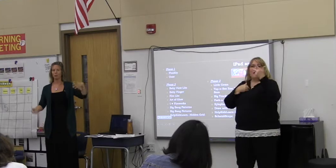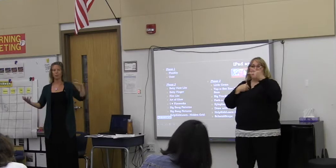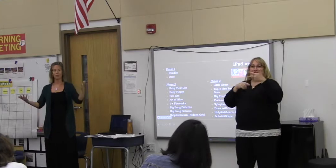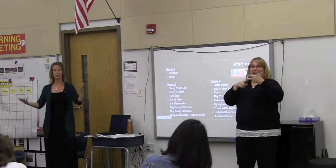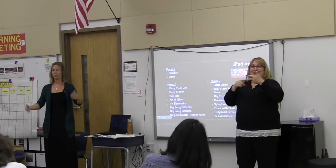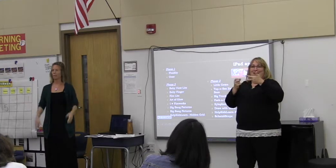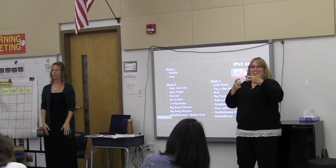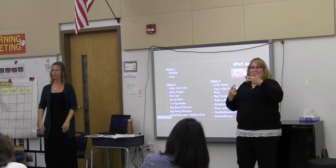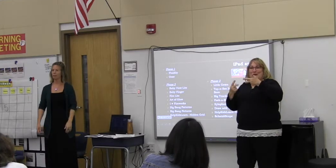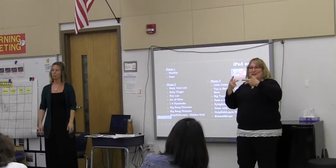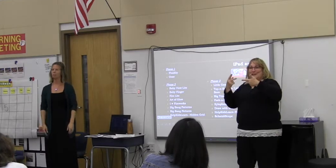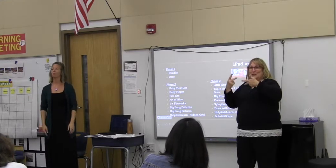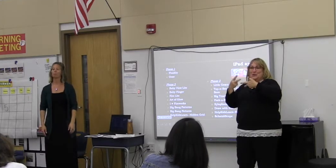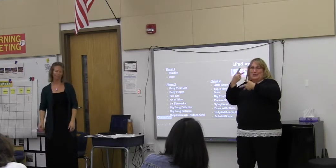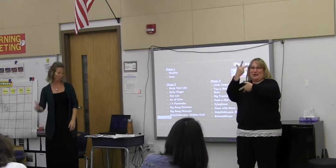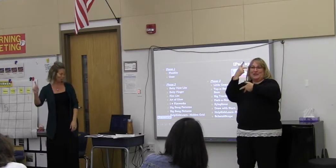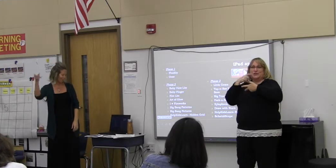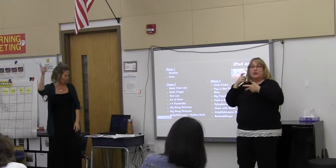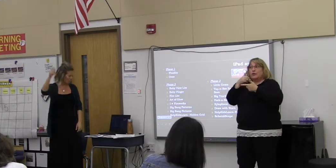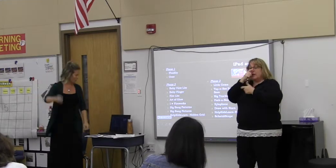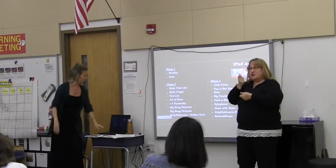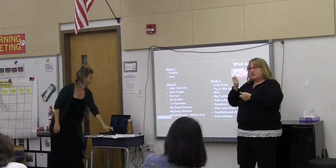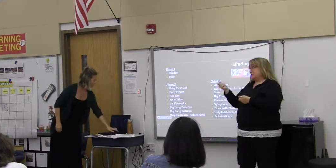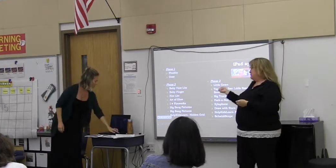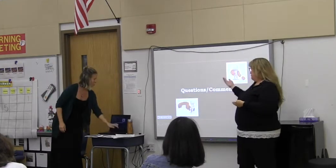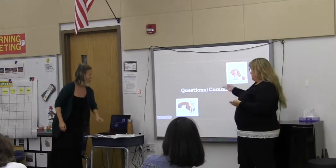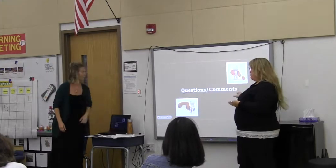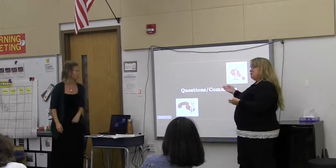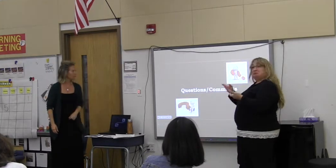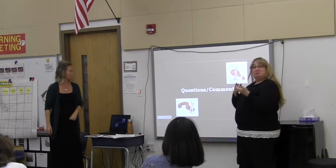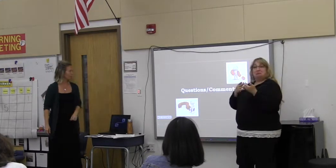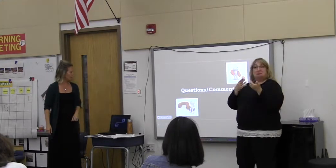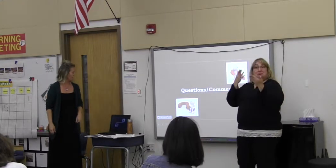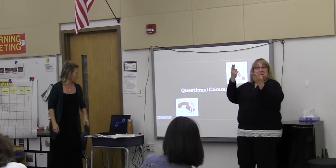phases, so if you're interested in any of them, they'll be good for you.